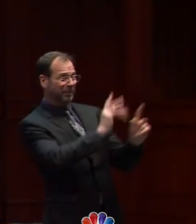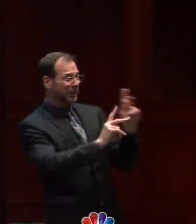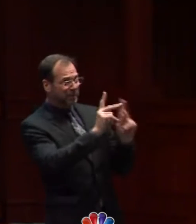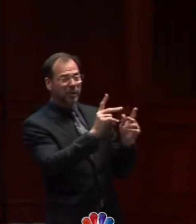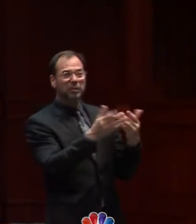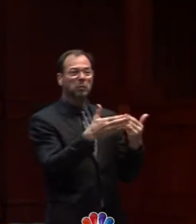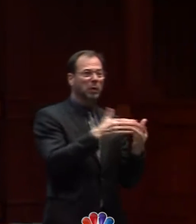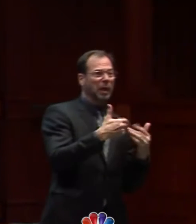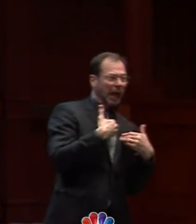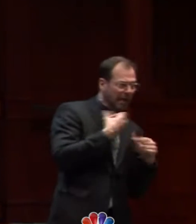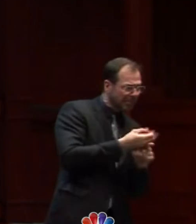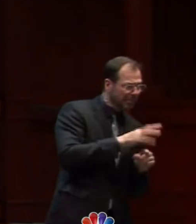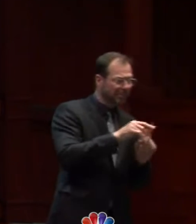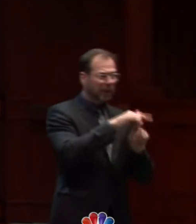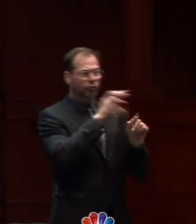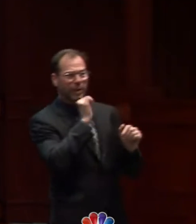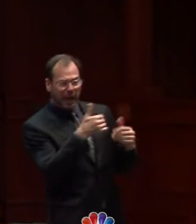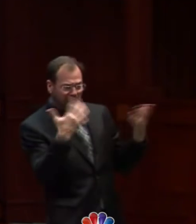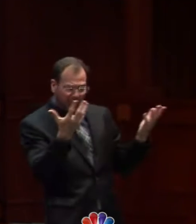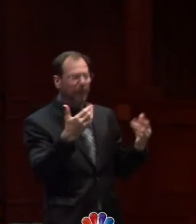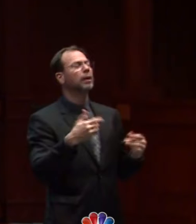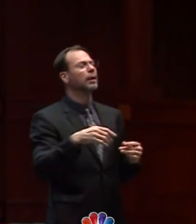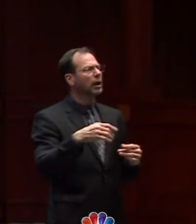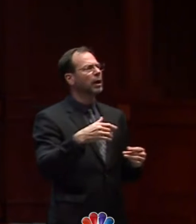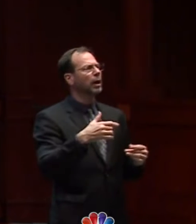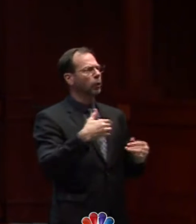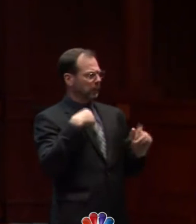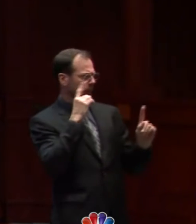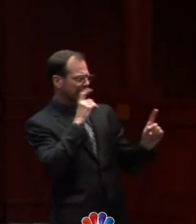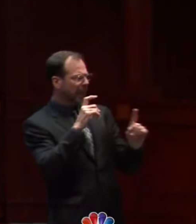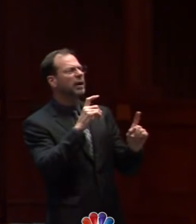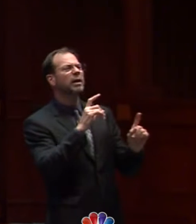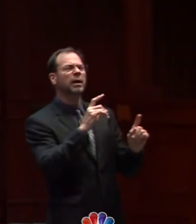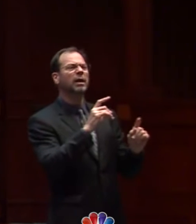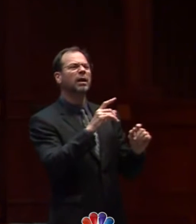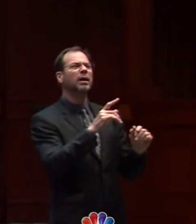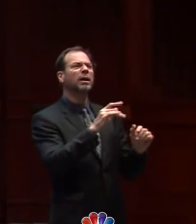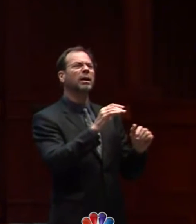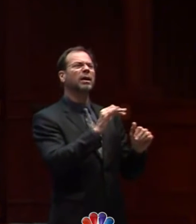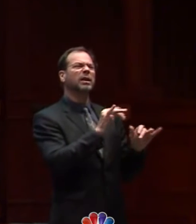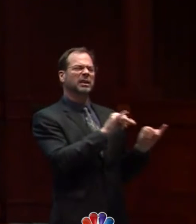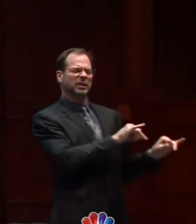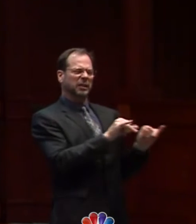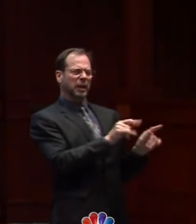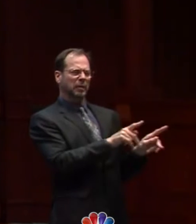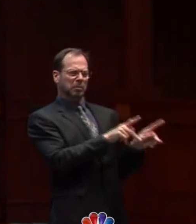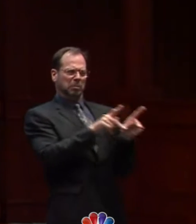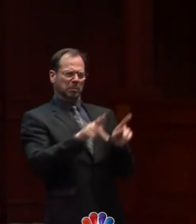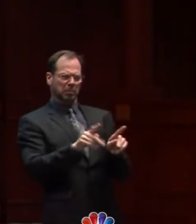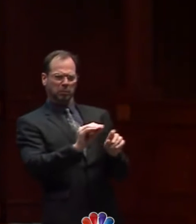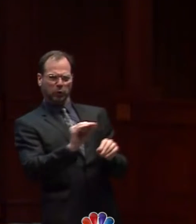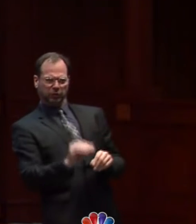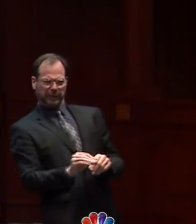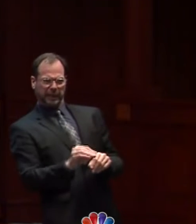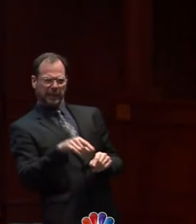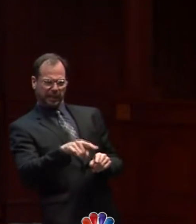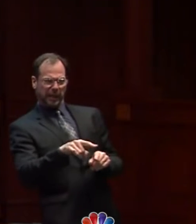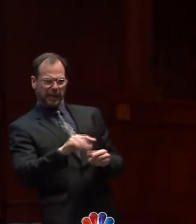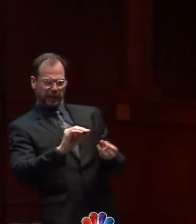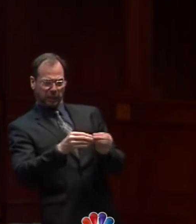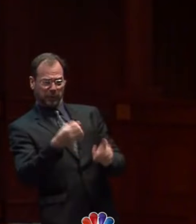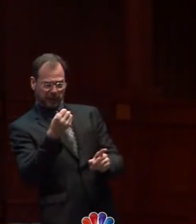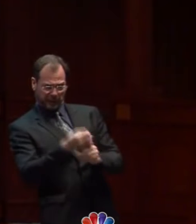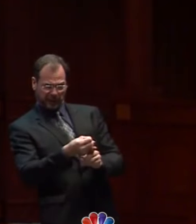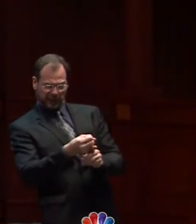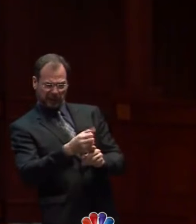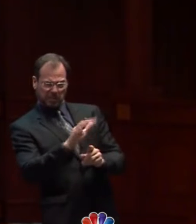whether or not they have COVID-19, we are seeing that the same percentage remains fairly constant in that